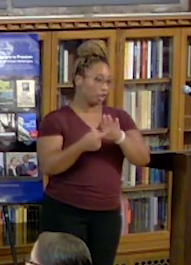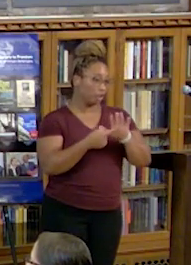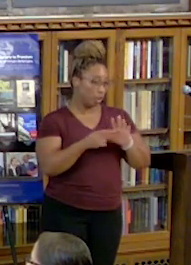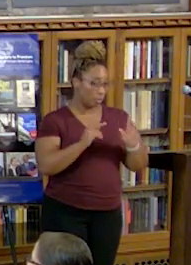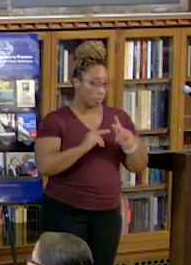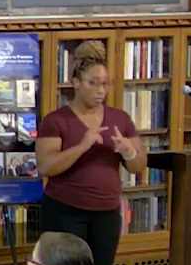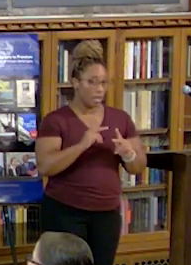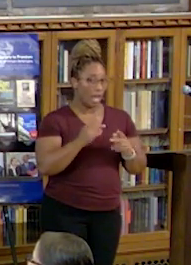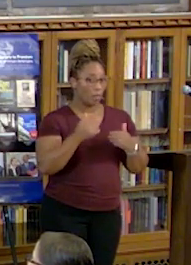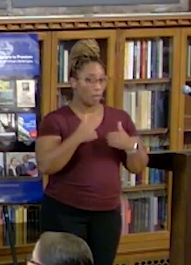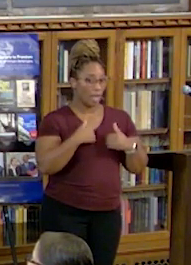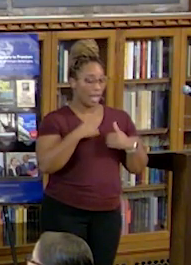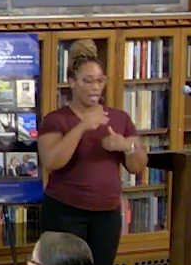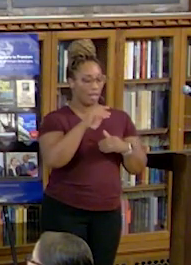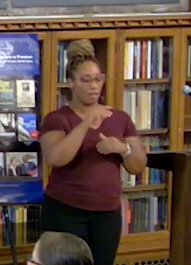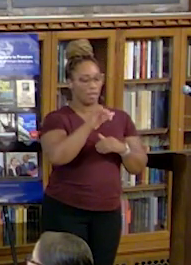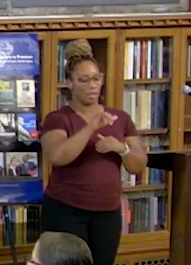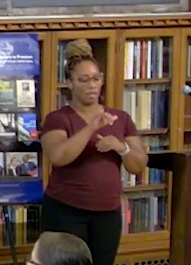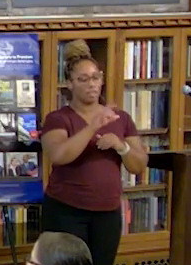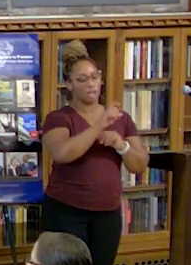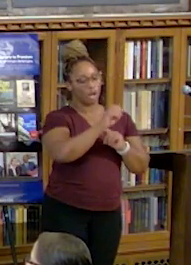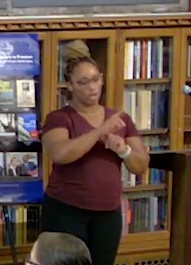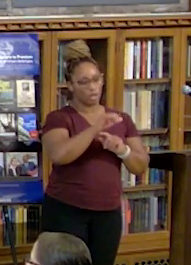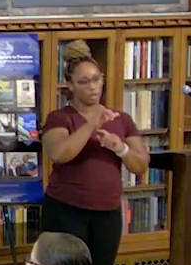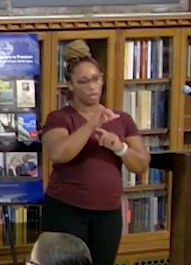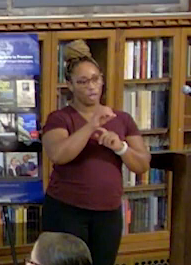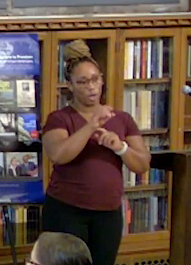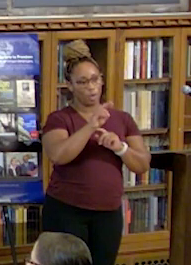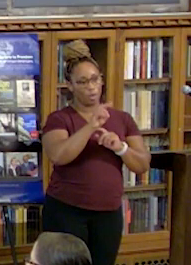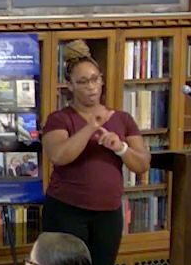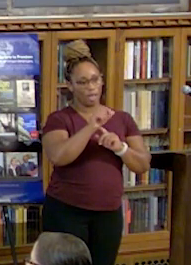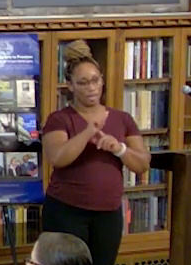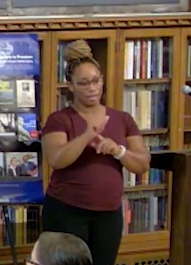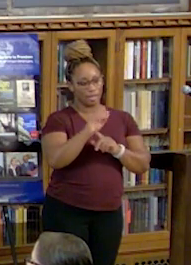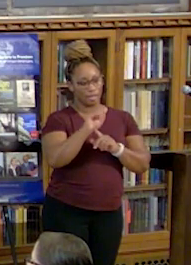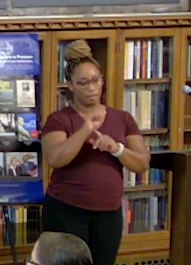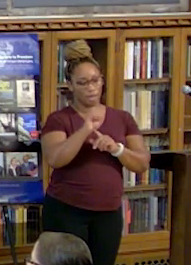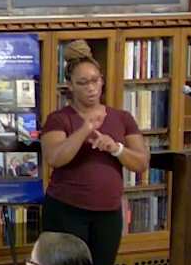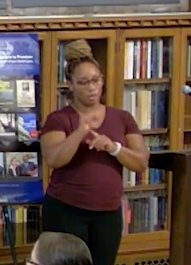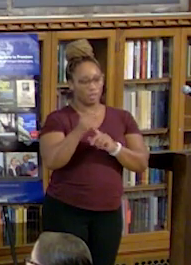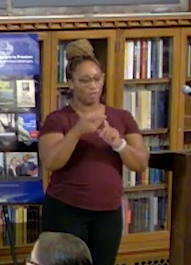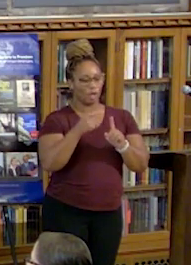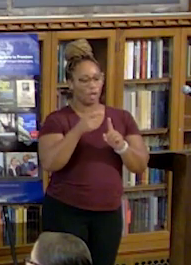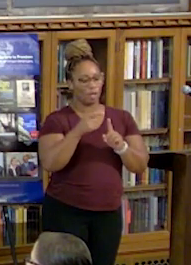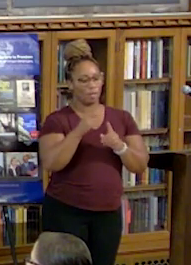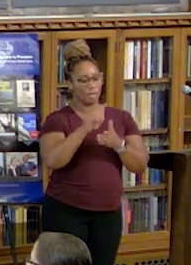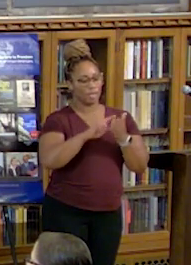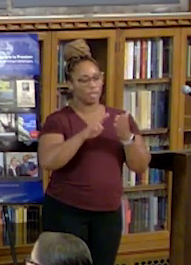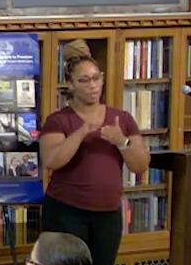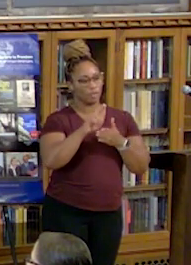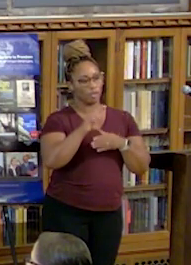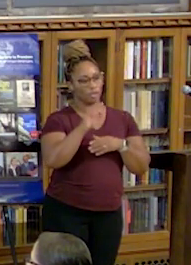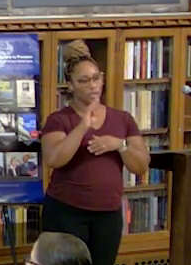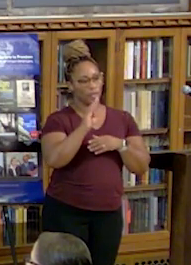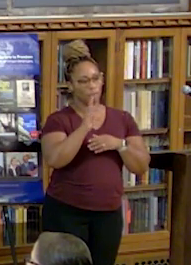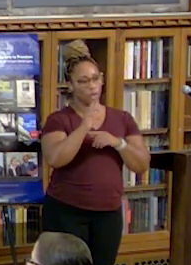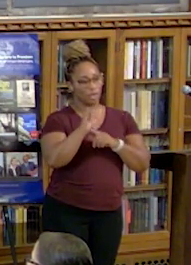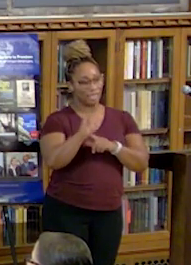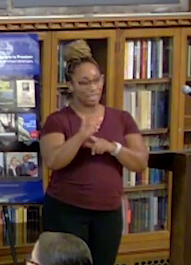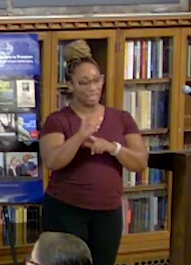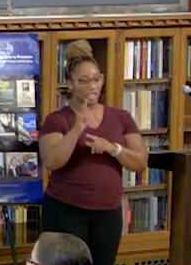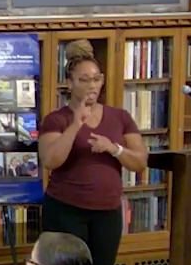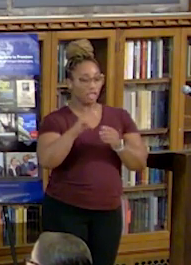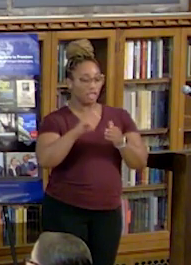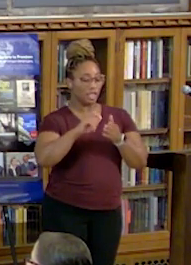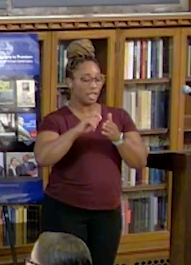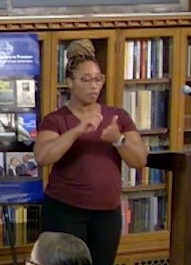we actually have Dr Yolanda Moses from um UC ber she is actually she wrote the original